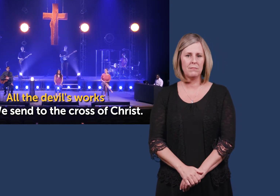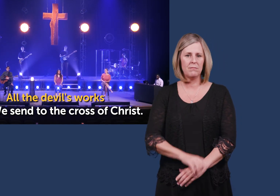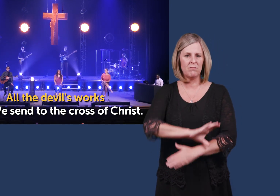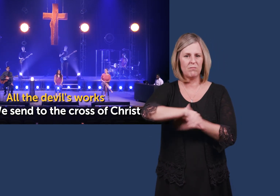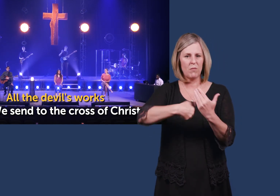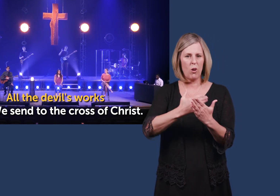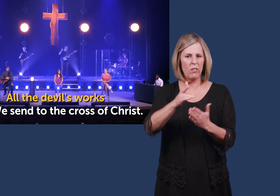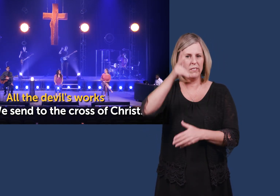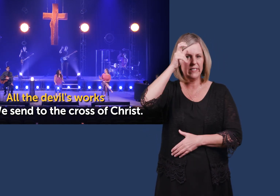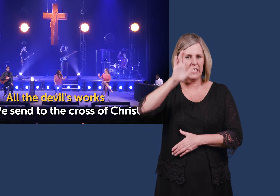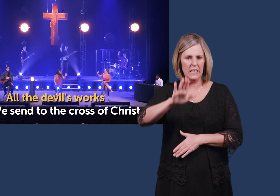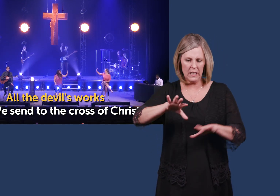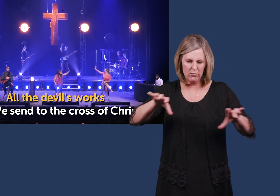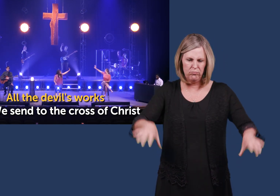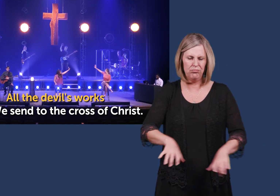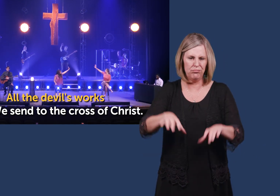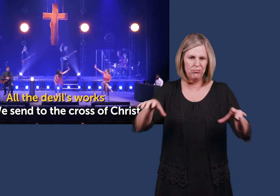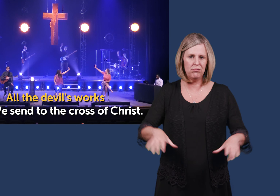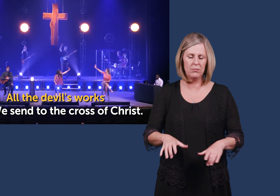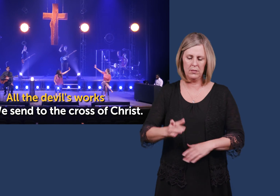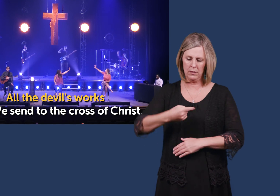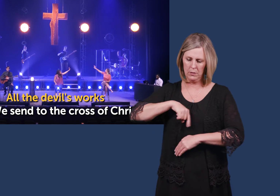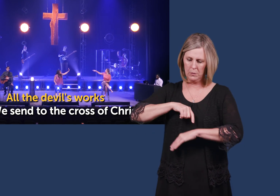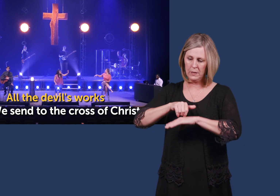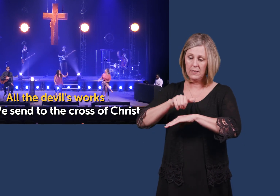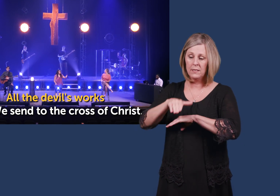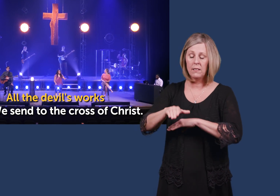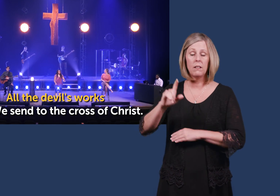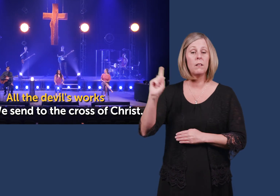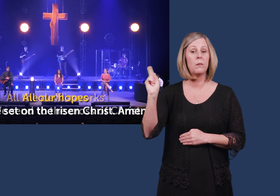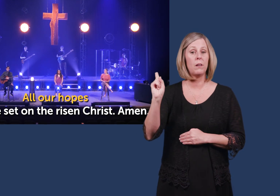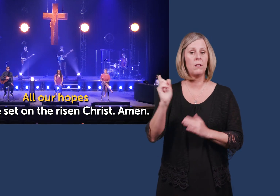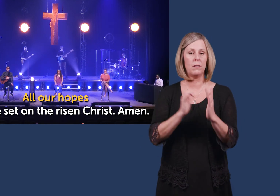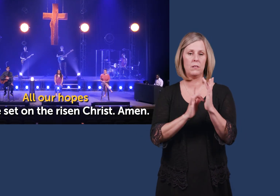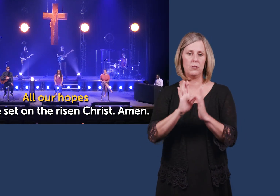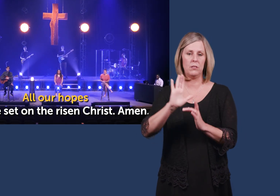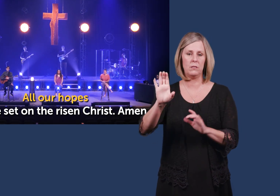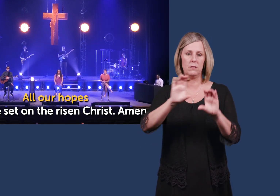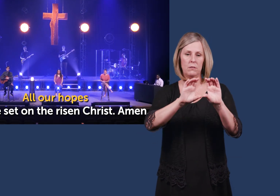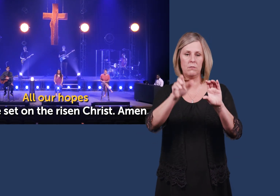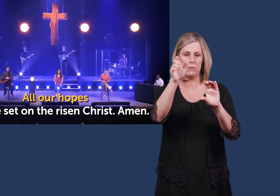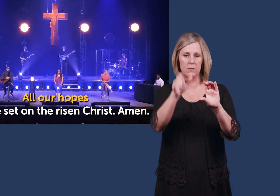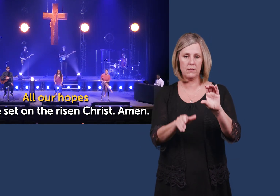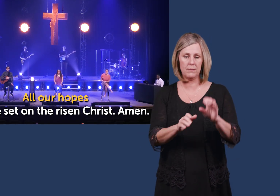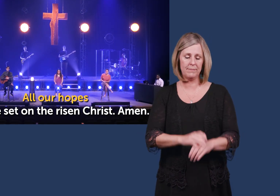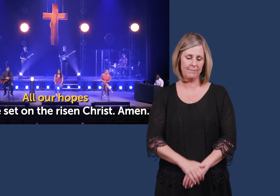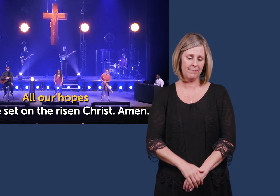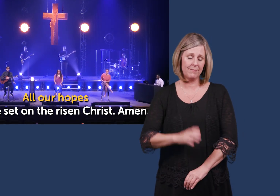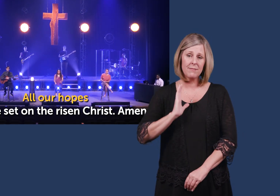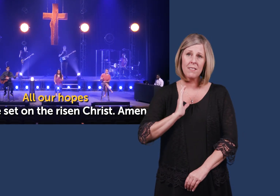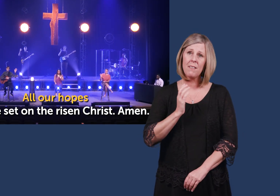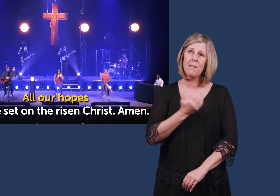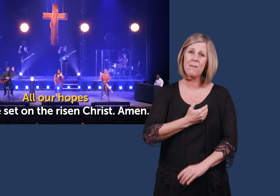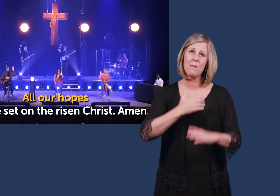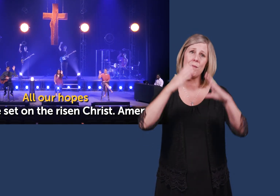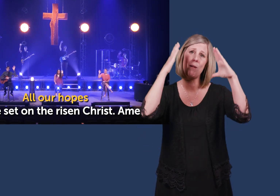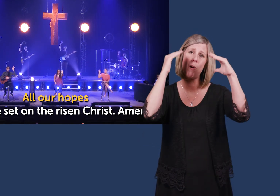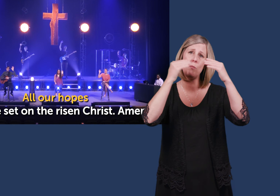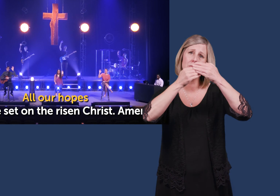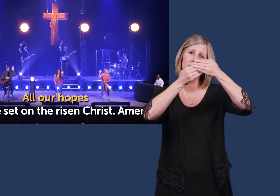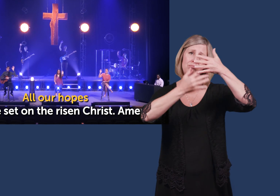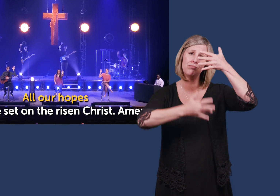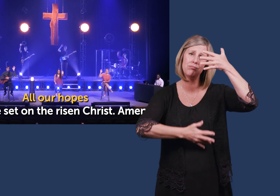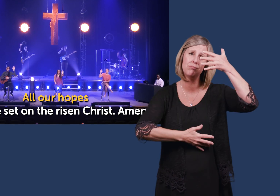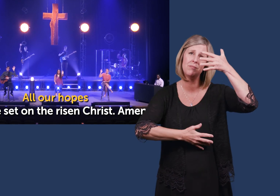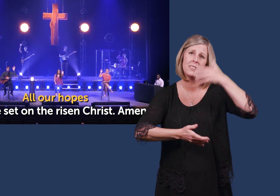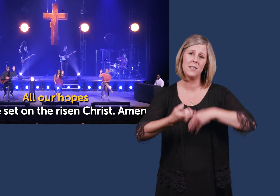works we send to the cross of Christ. And all our hopes we set